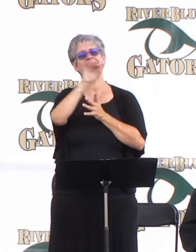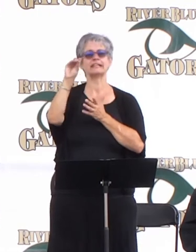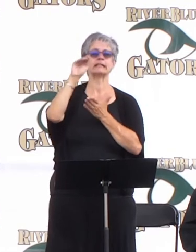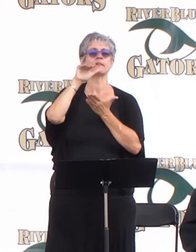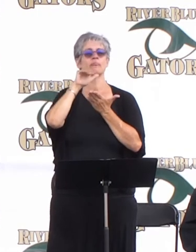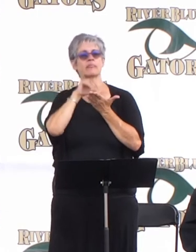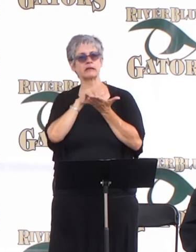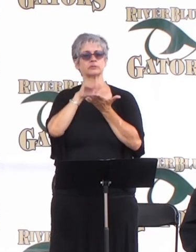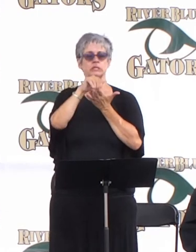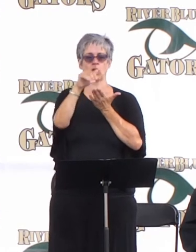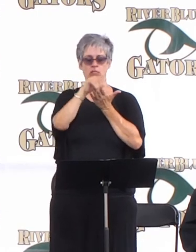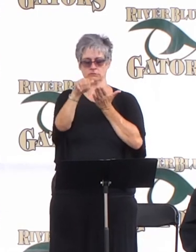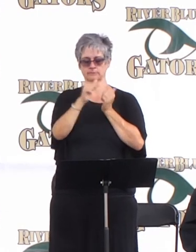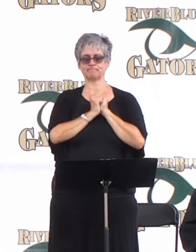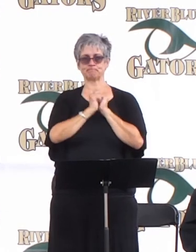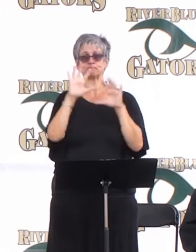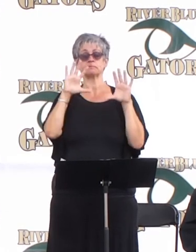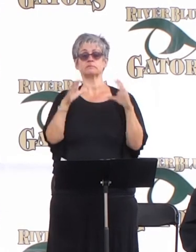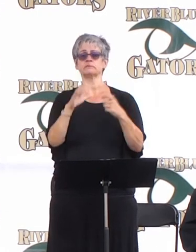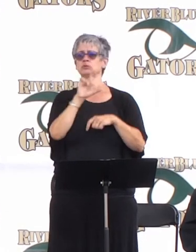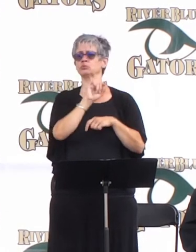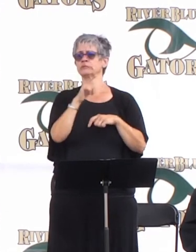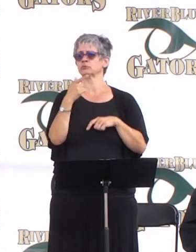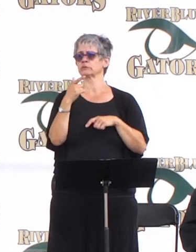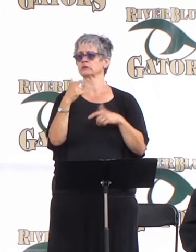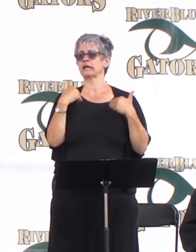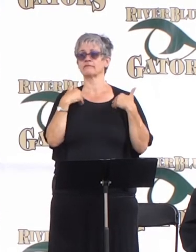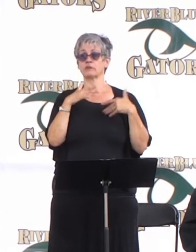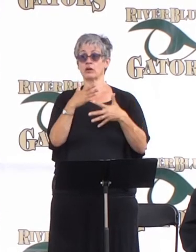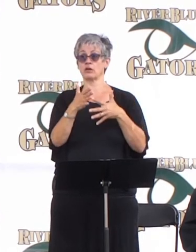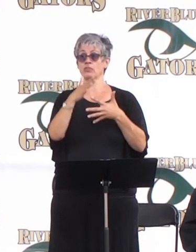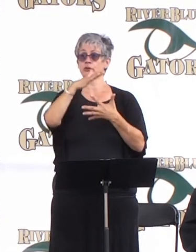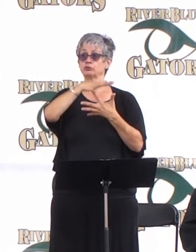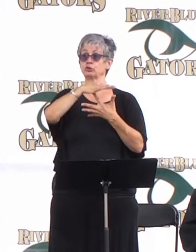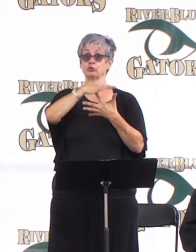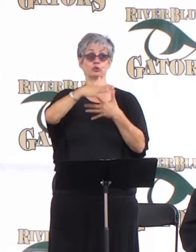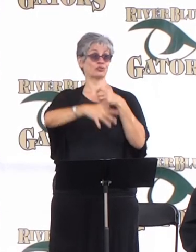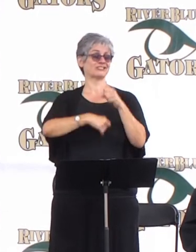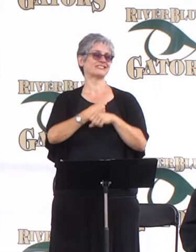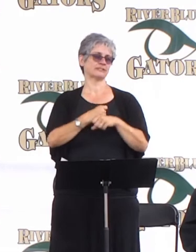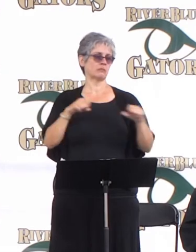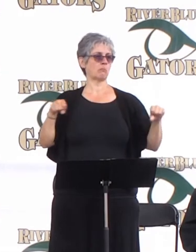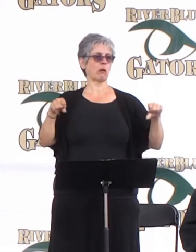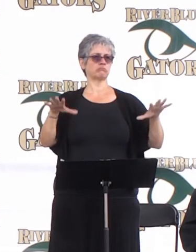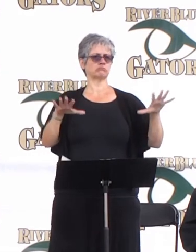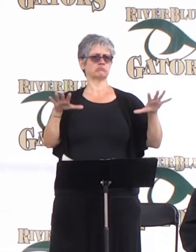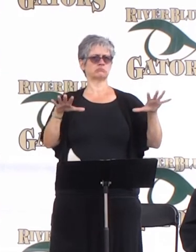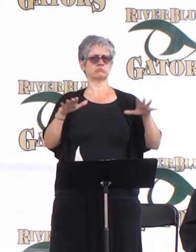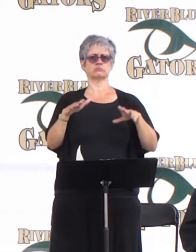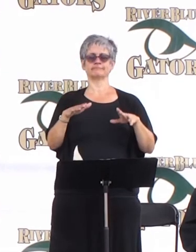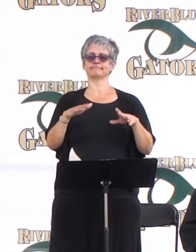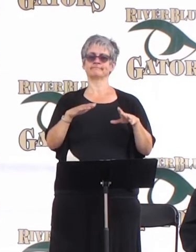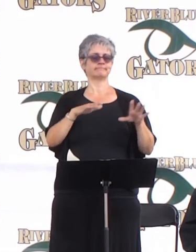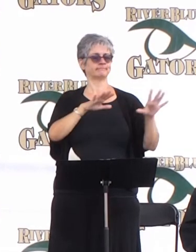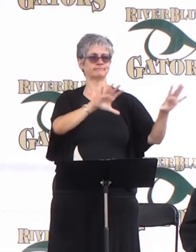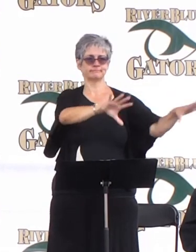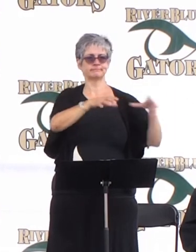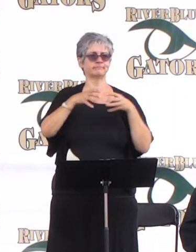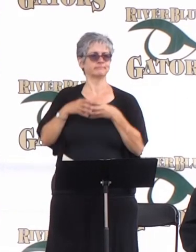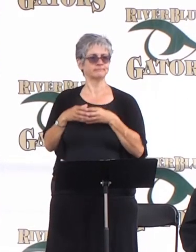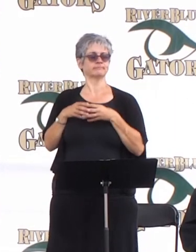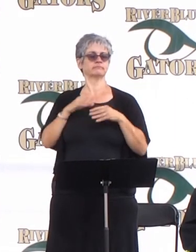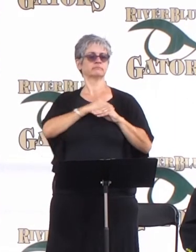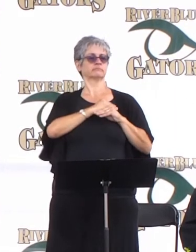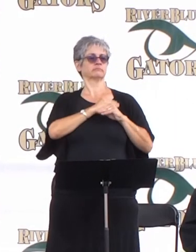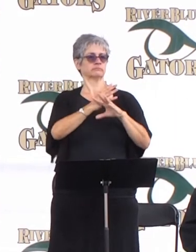$7,580,000. The class of 2021 had their junior year abruptly shaken while they ended the year virtually, then started their